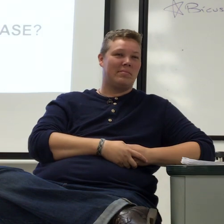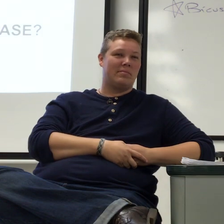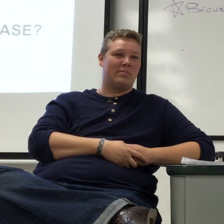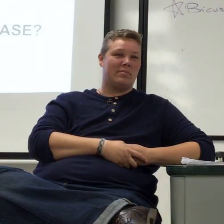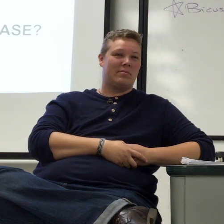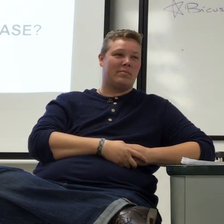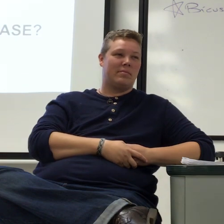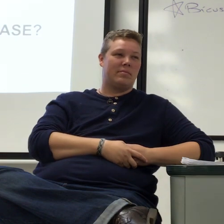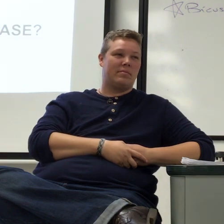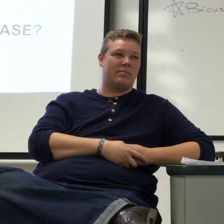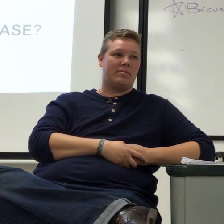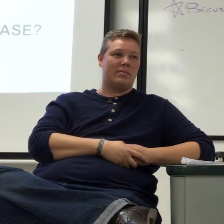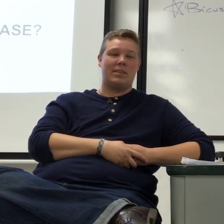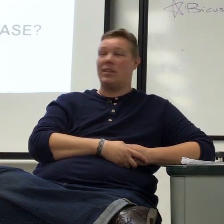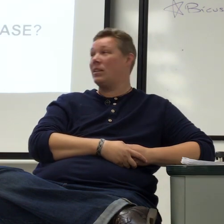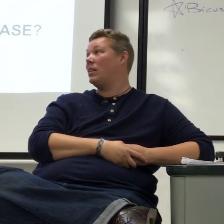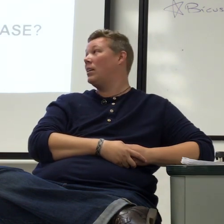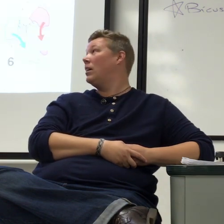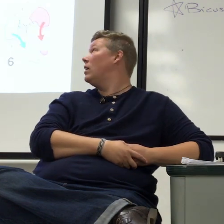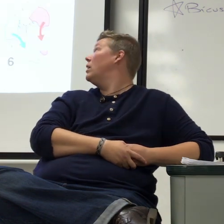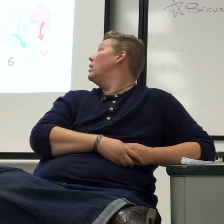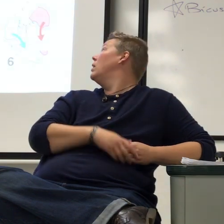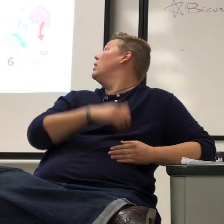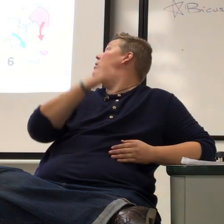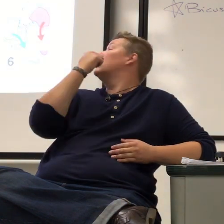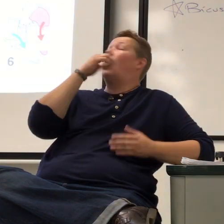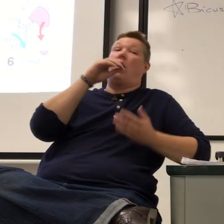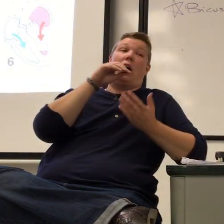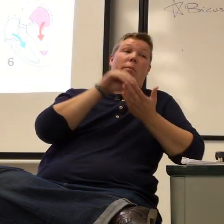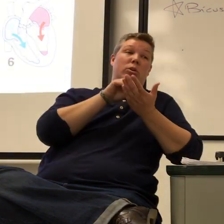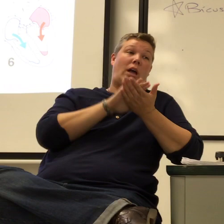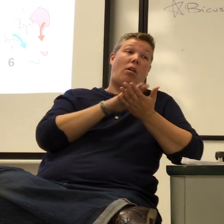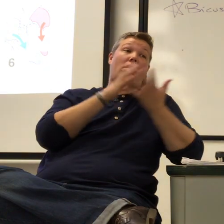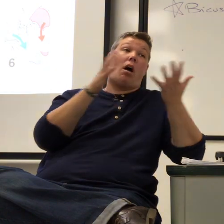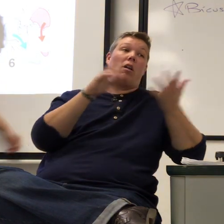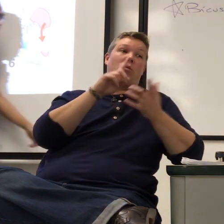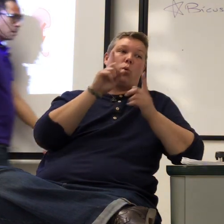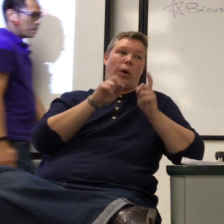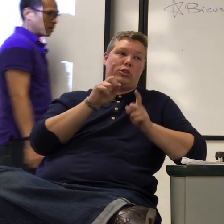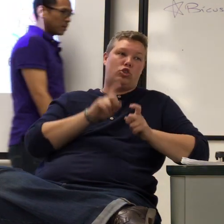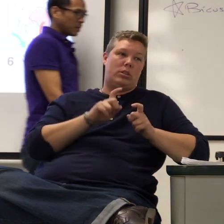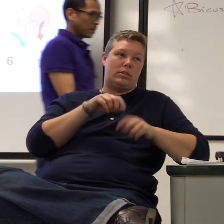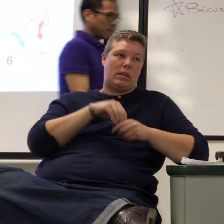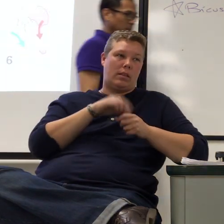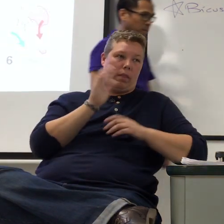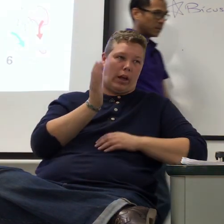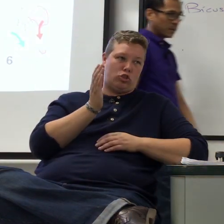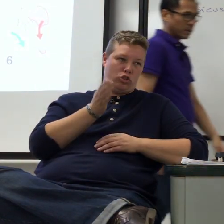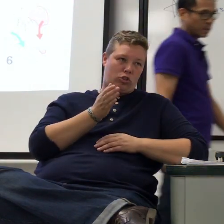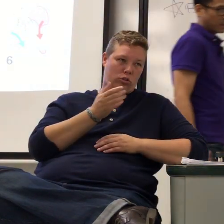What I did was, I put a lot of questions within the lecture,